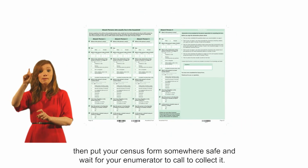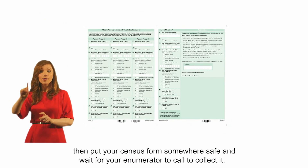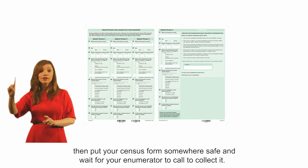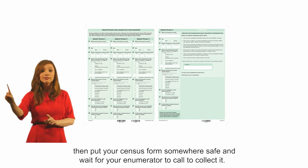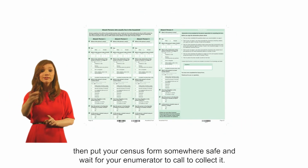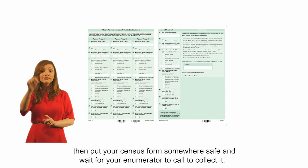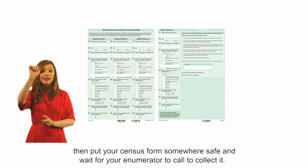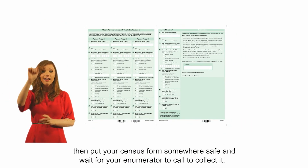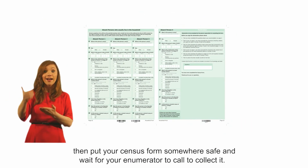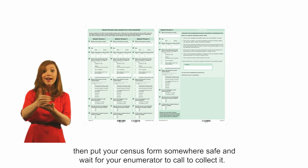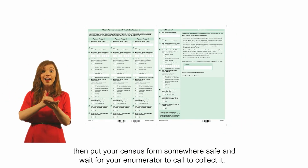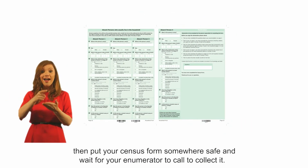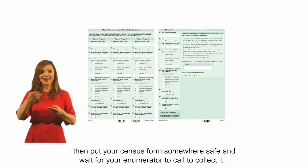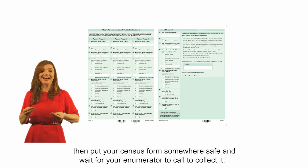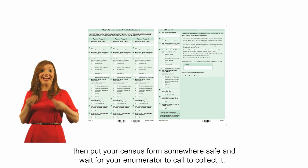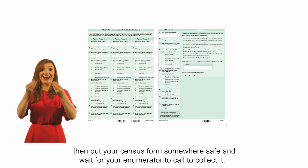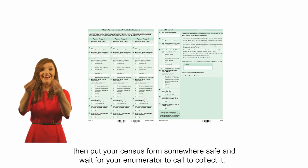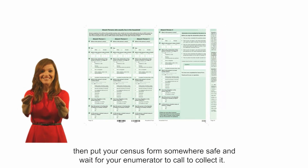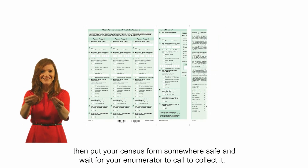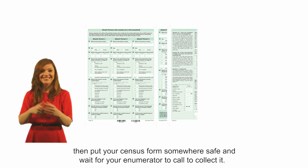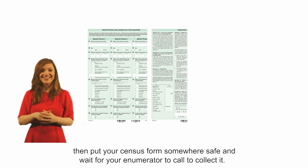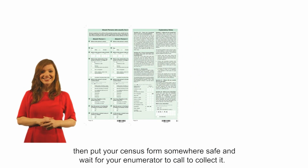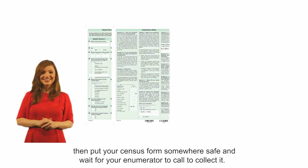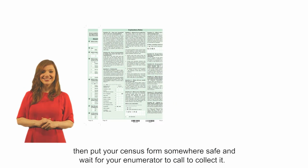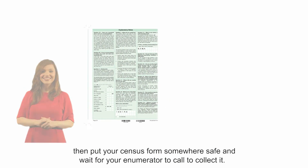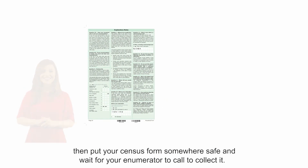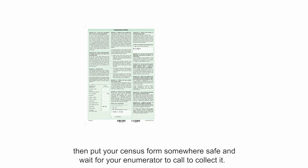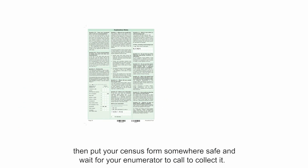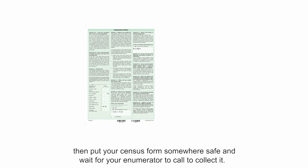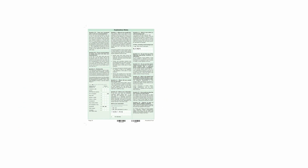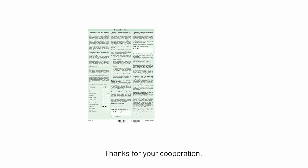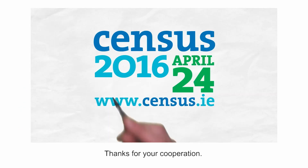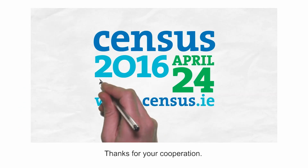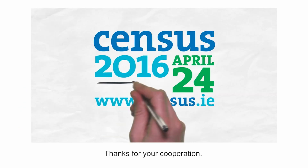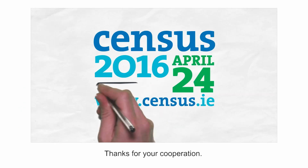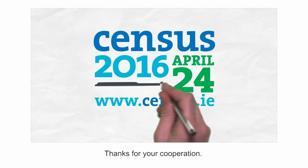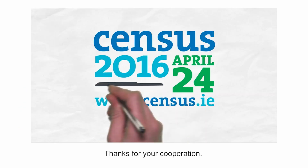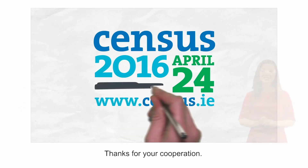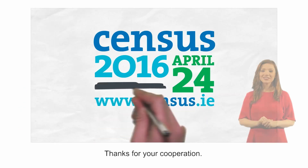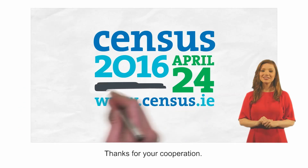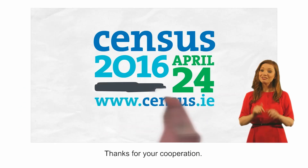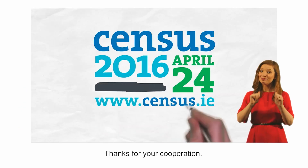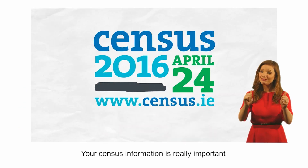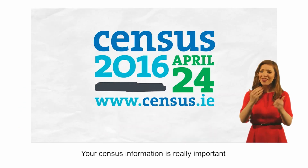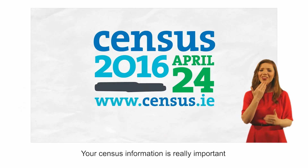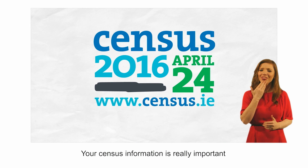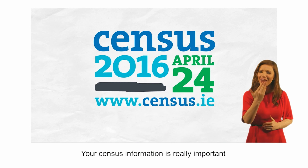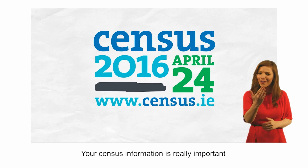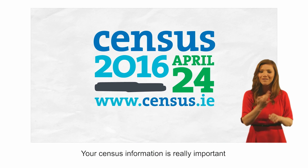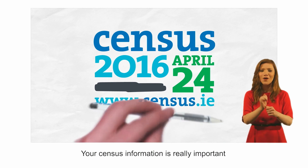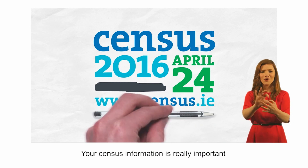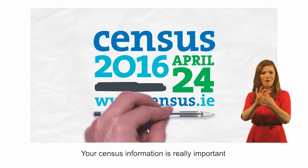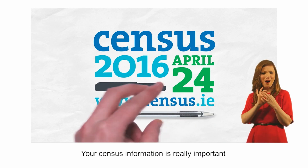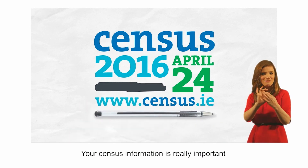census form somewhere safe and wait for your enumerator to call to collect it. Thanks for your cooperation. Your